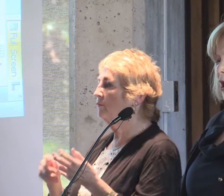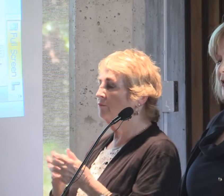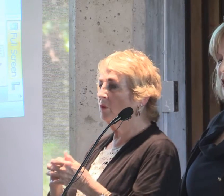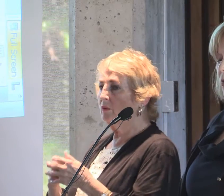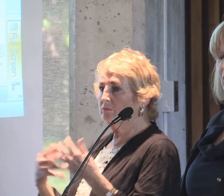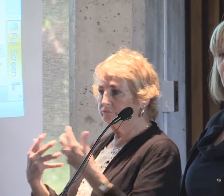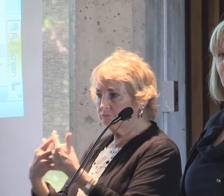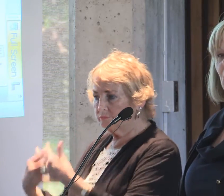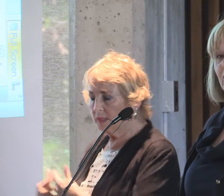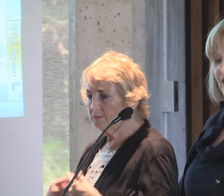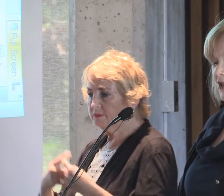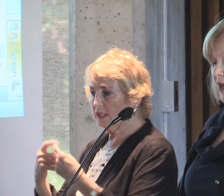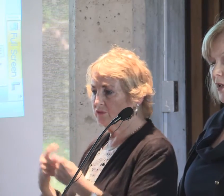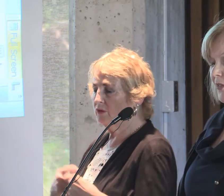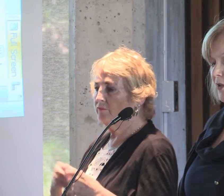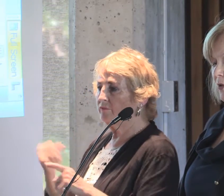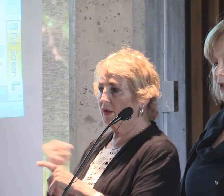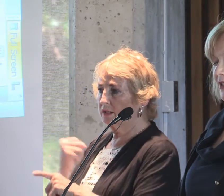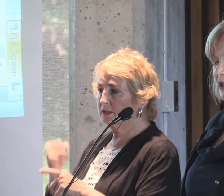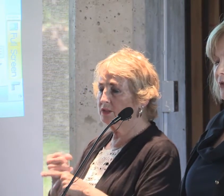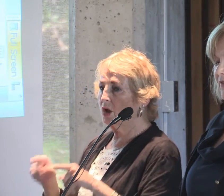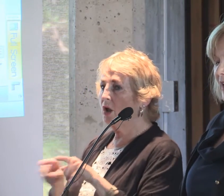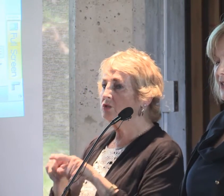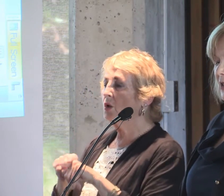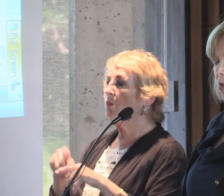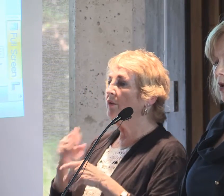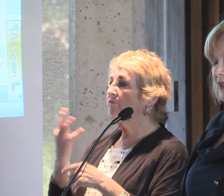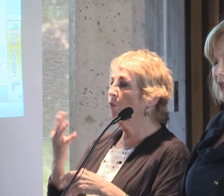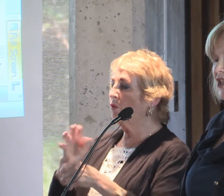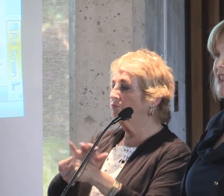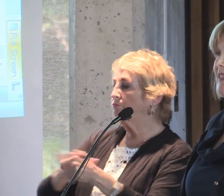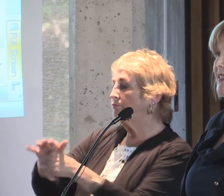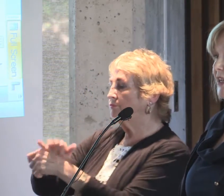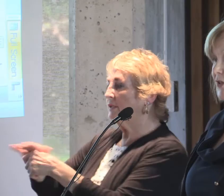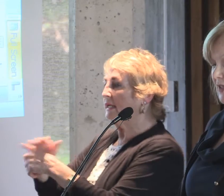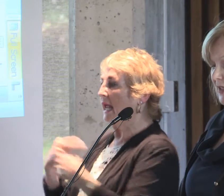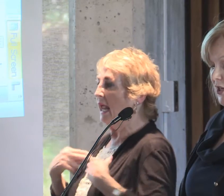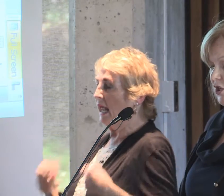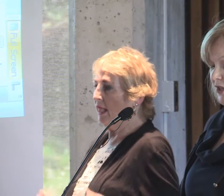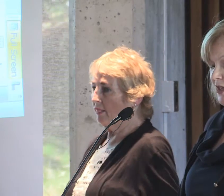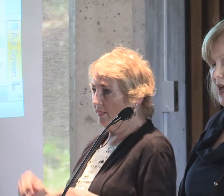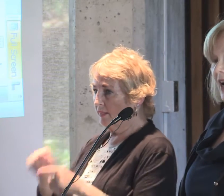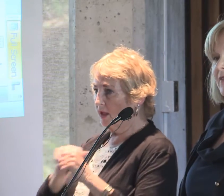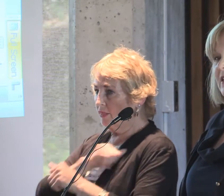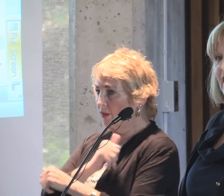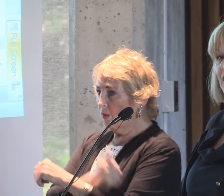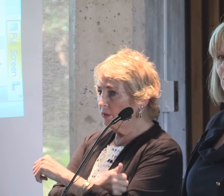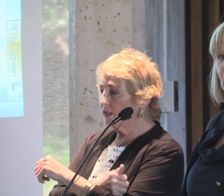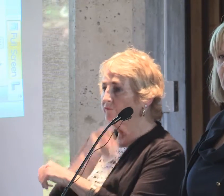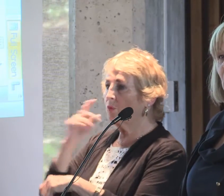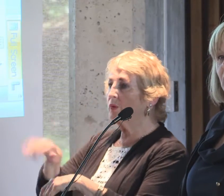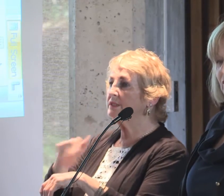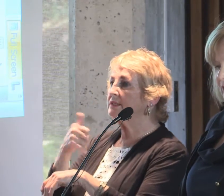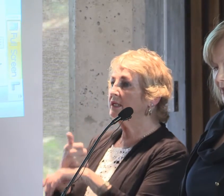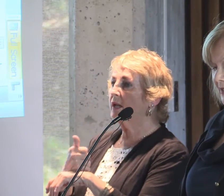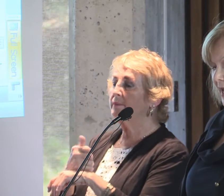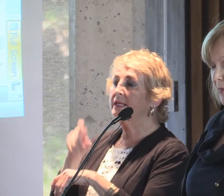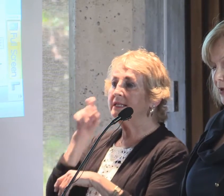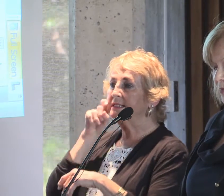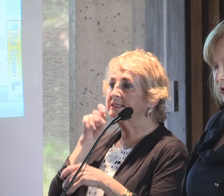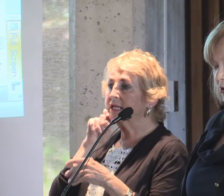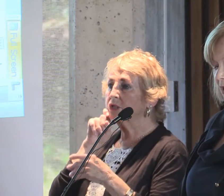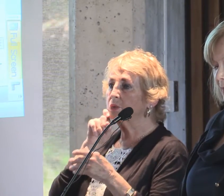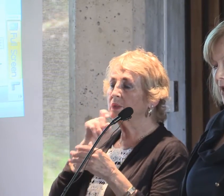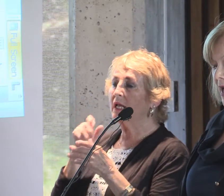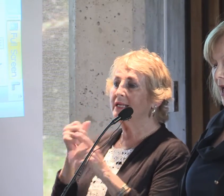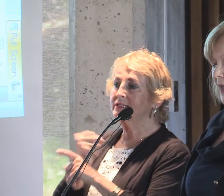We will also work with the 4 regional health authorities to advance the coordination and standardization of the Sexual Assault Nurse